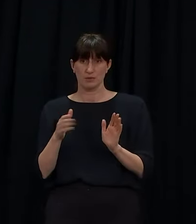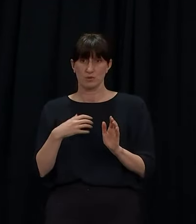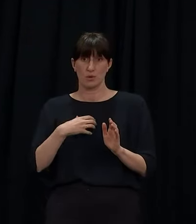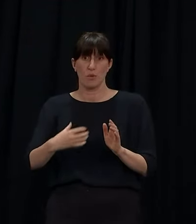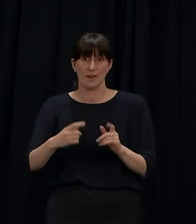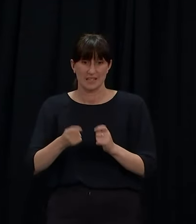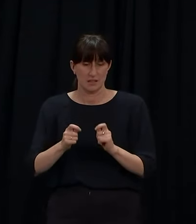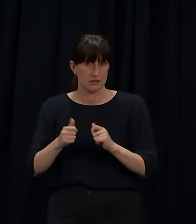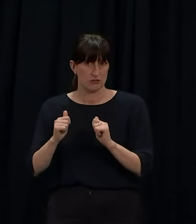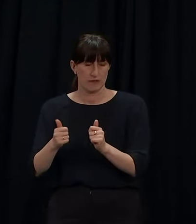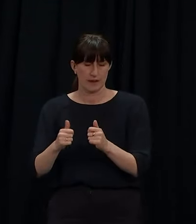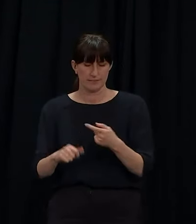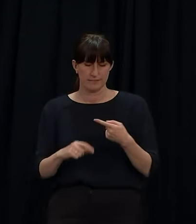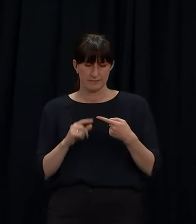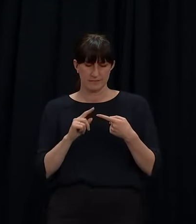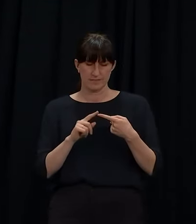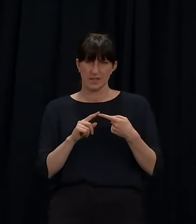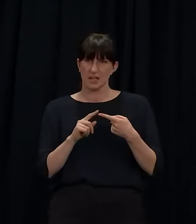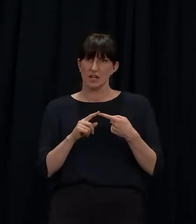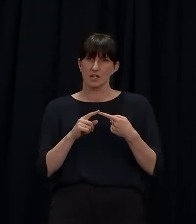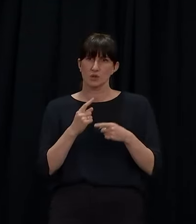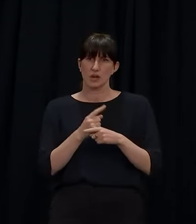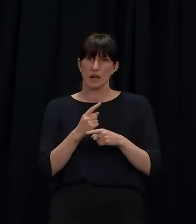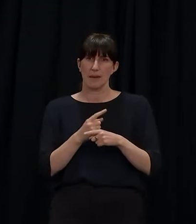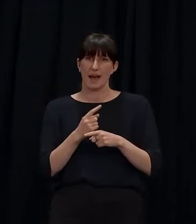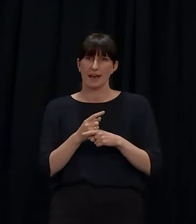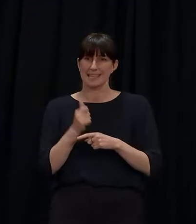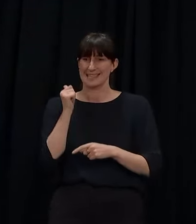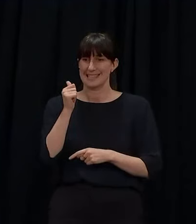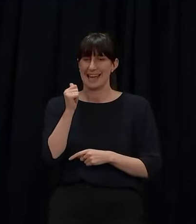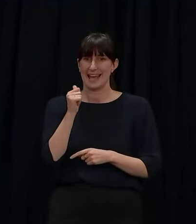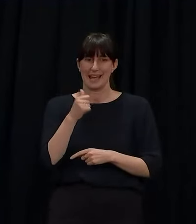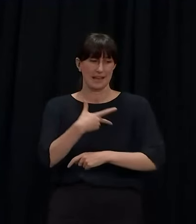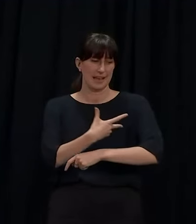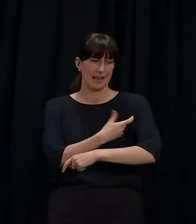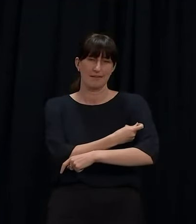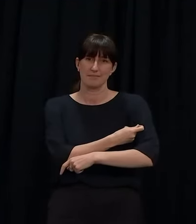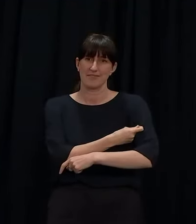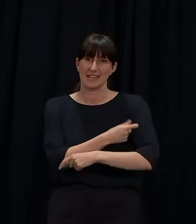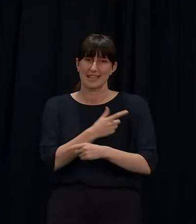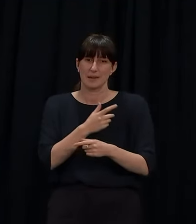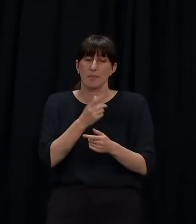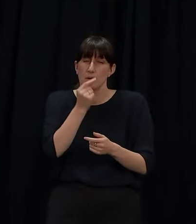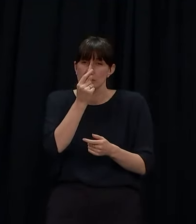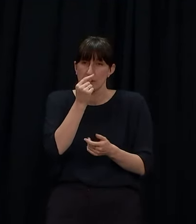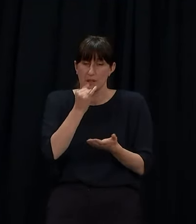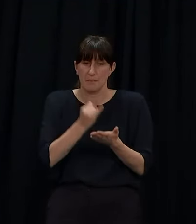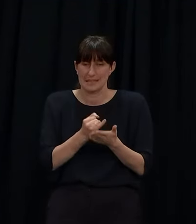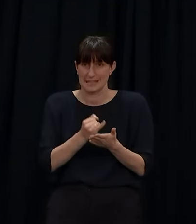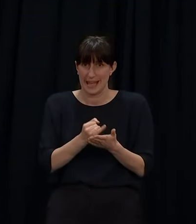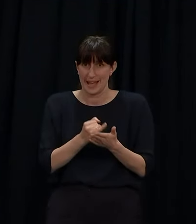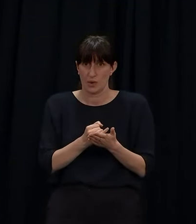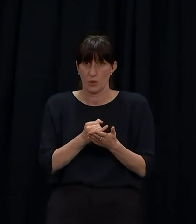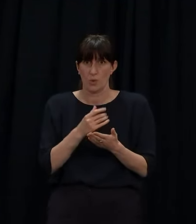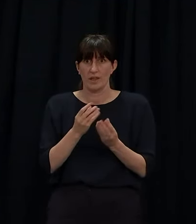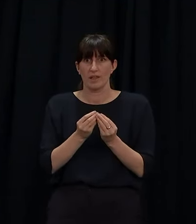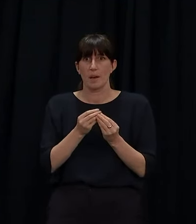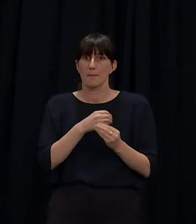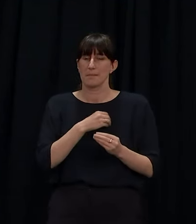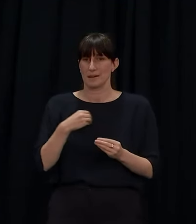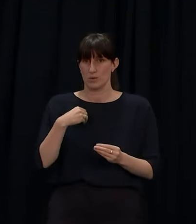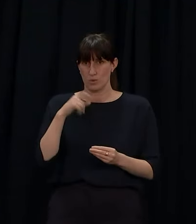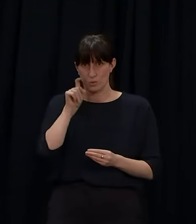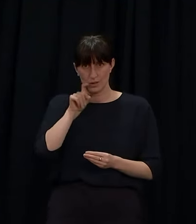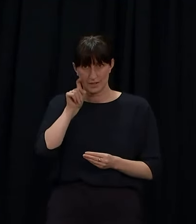On the issue of the saline, the most important thing here is that this wasn't an issue of